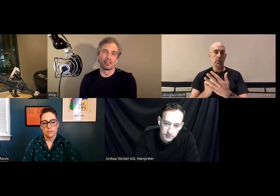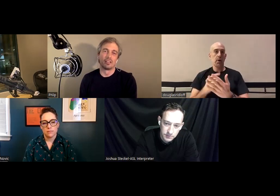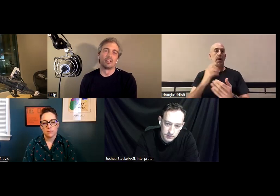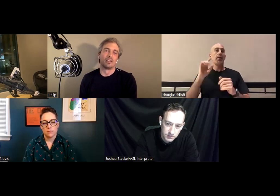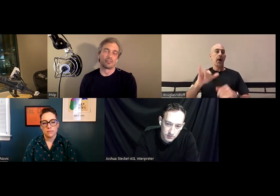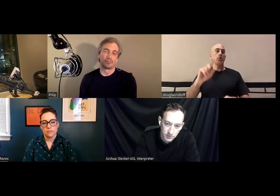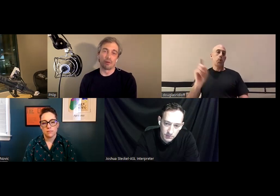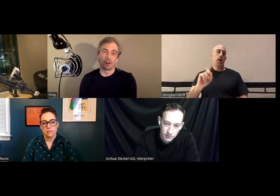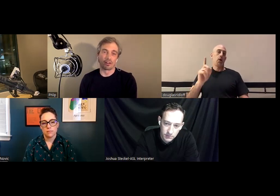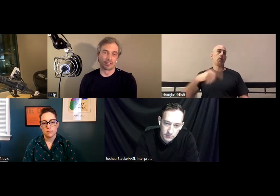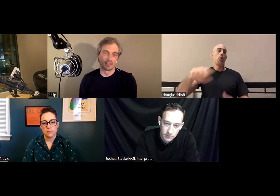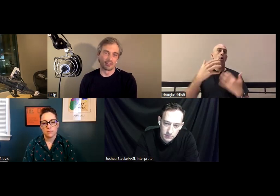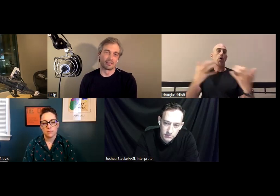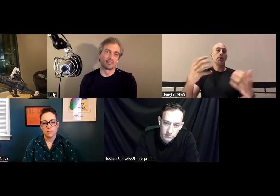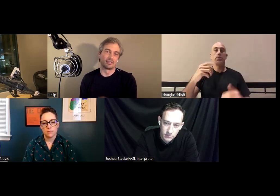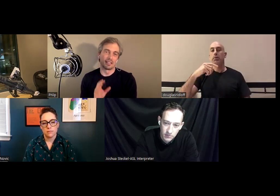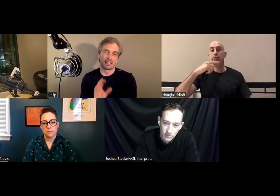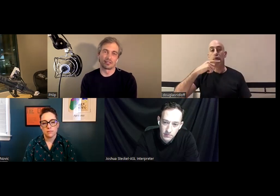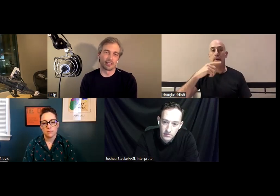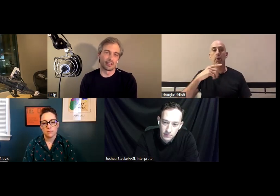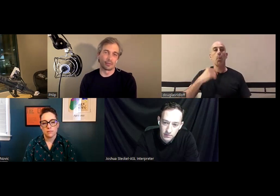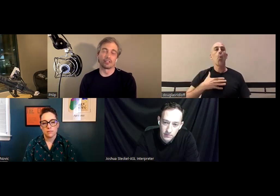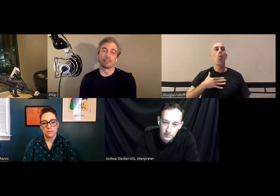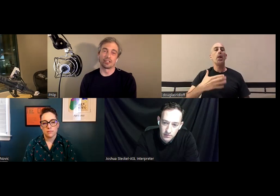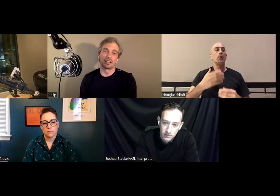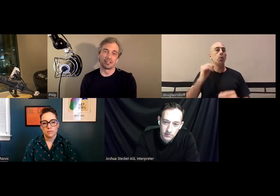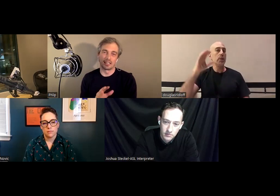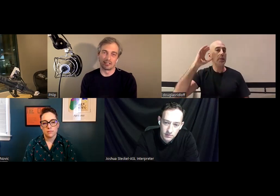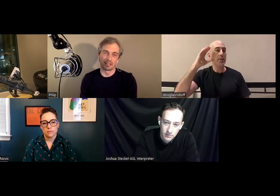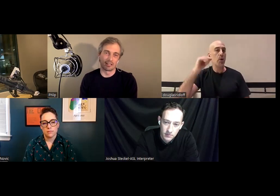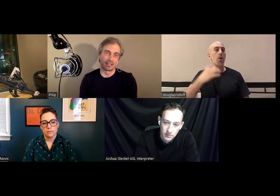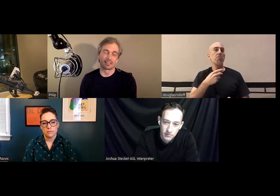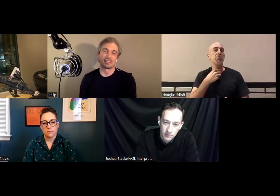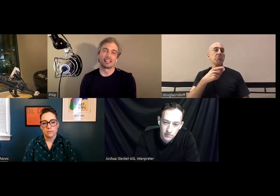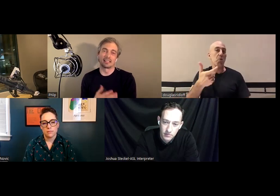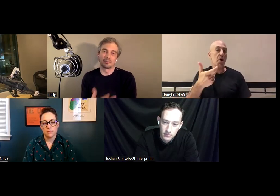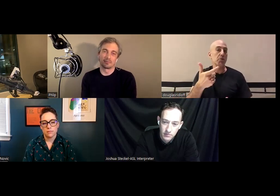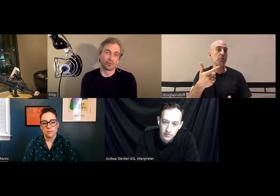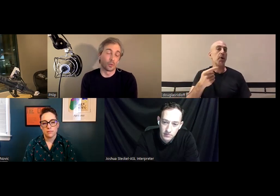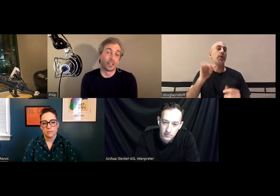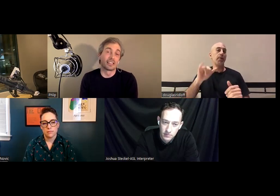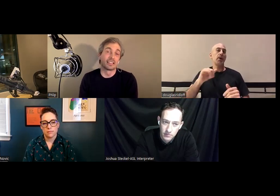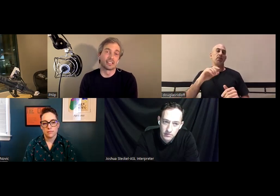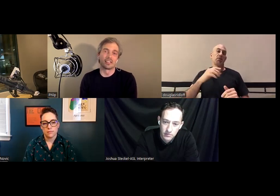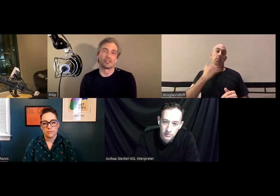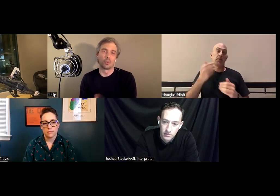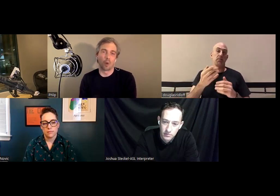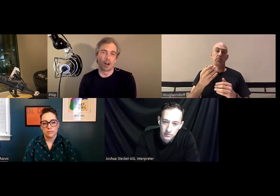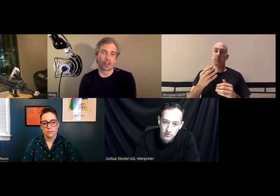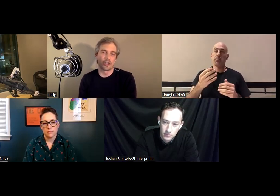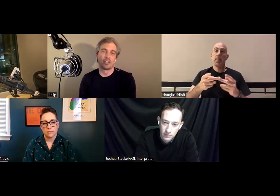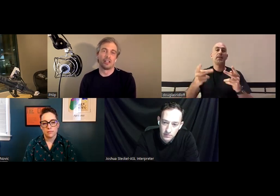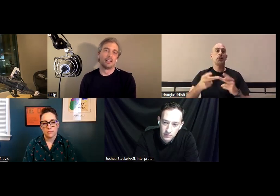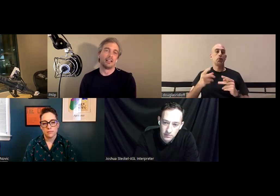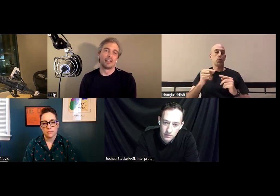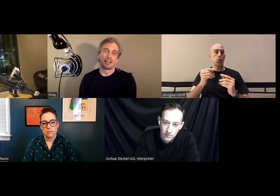deaf culture through art. That's the way that we can reach out to that hearing audience to get them to be willing to listen and